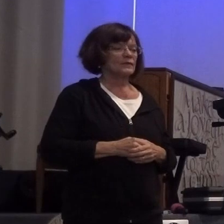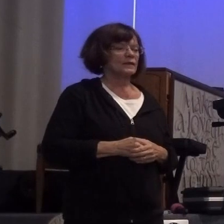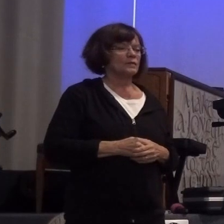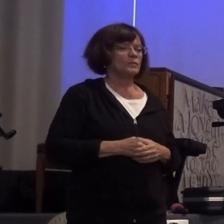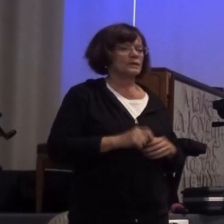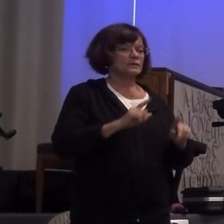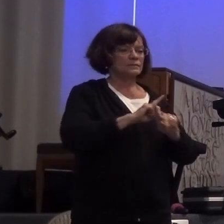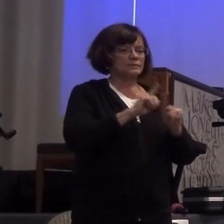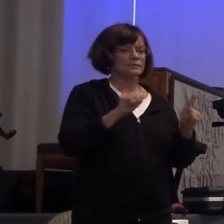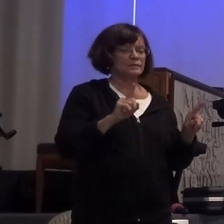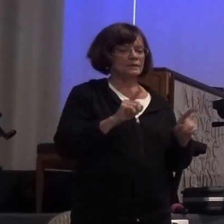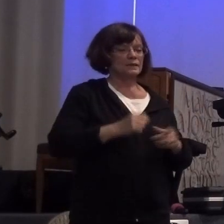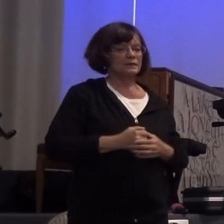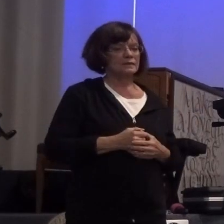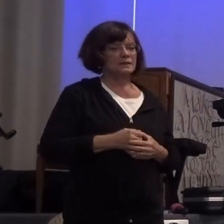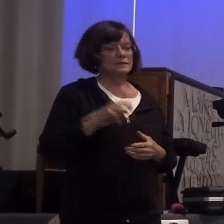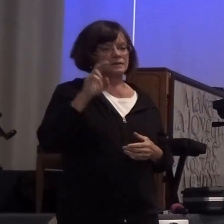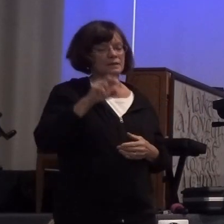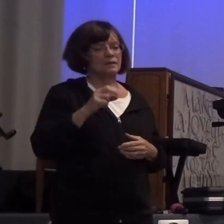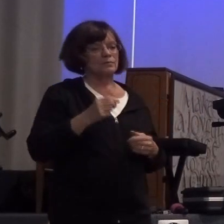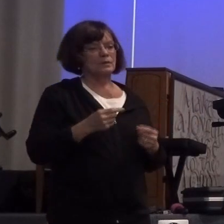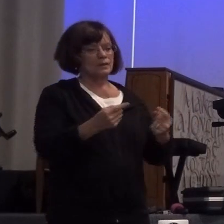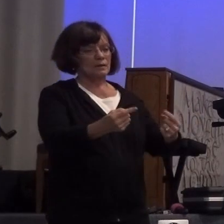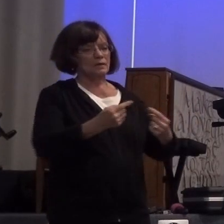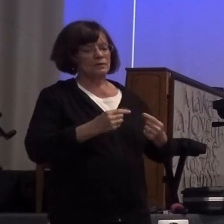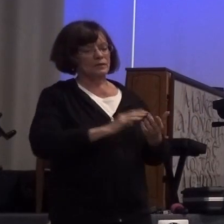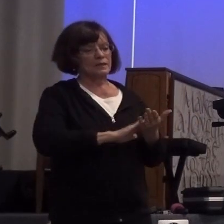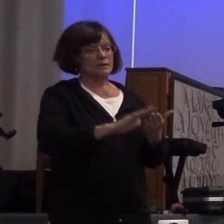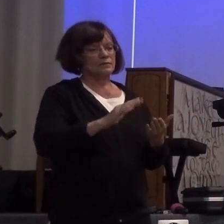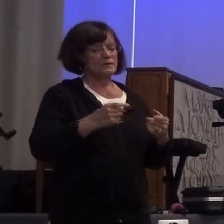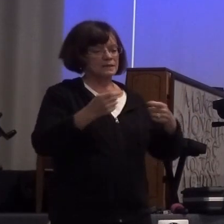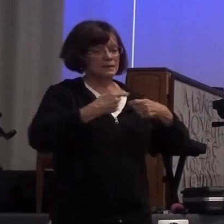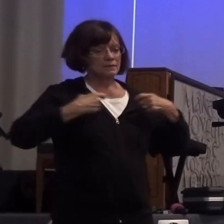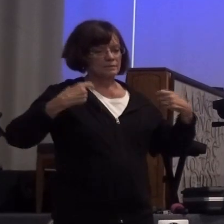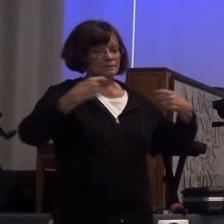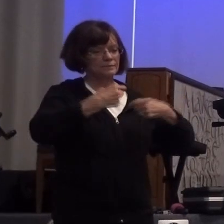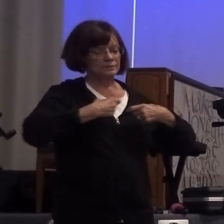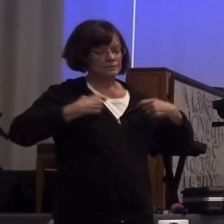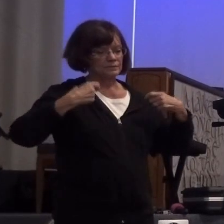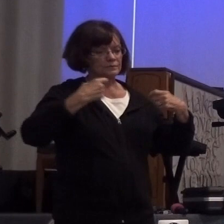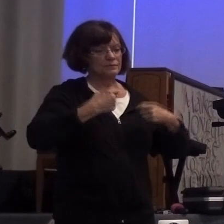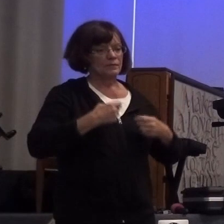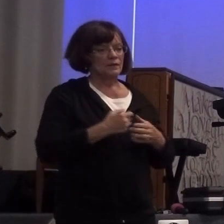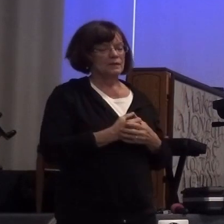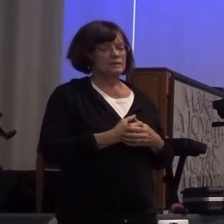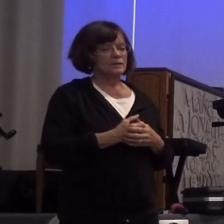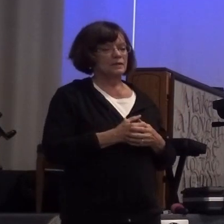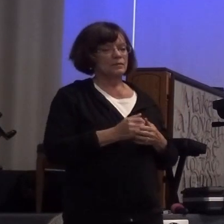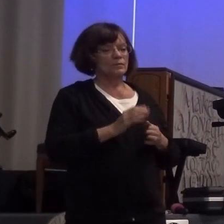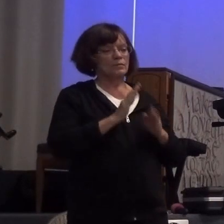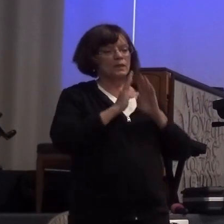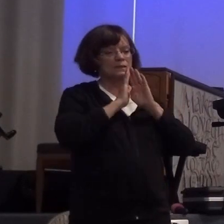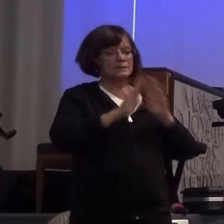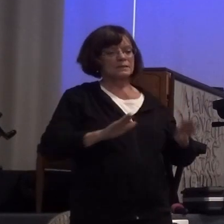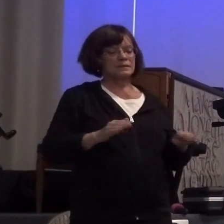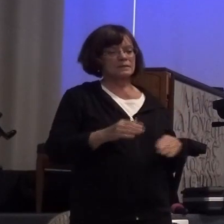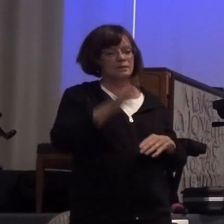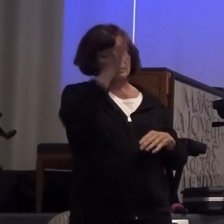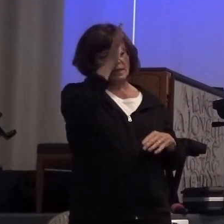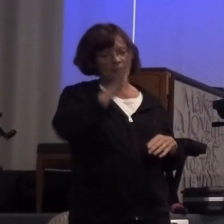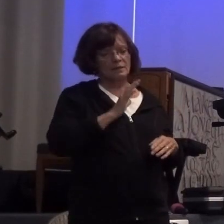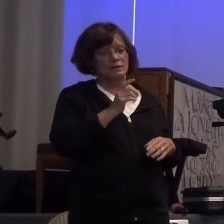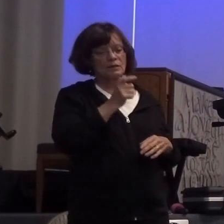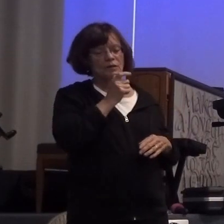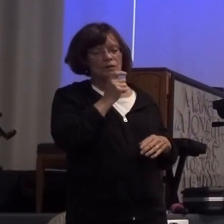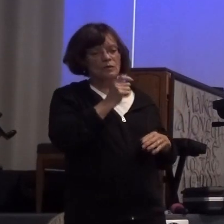And it should come to forgiveness. And I'll just share Psalm 94:12 says, "Blessed is the man whom you chasten,